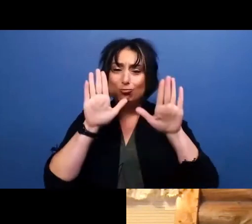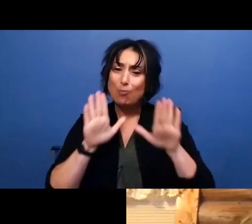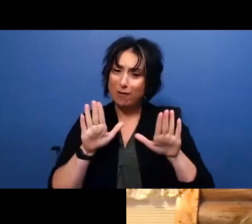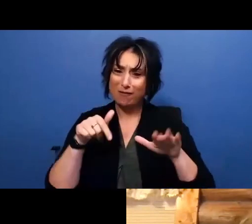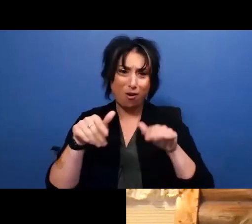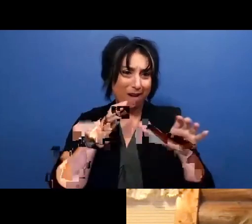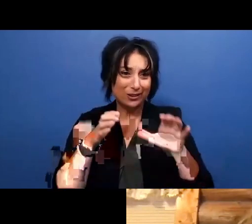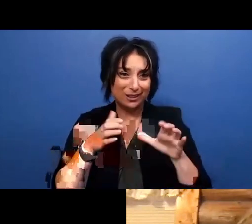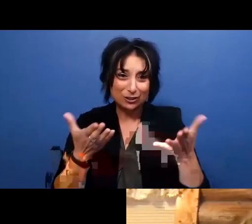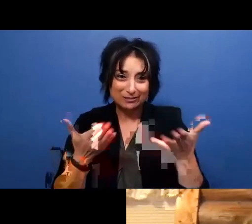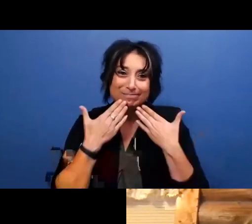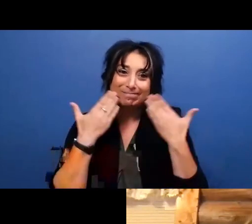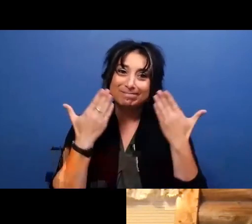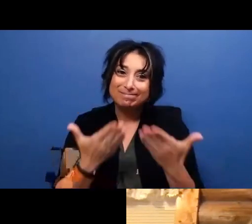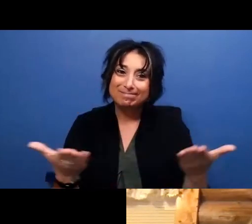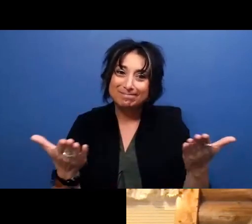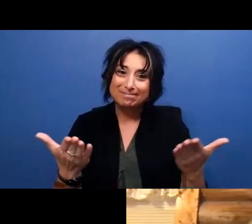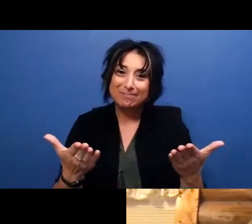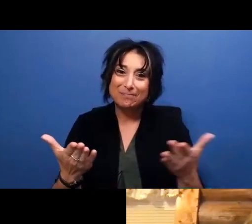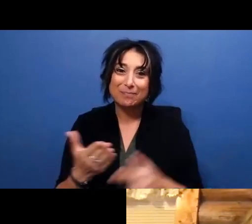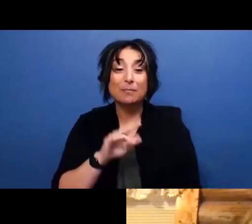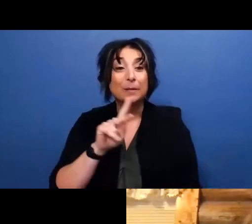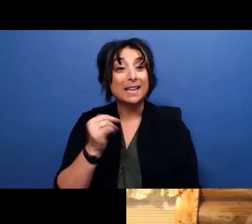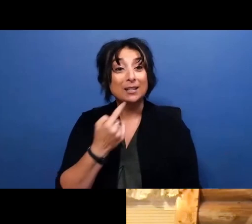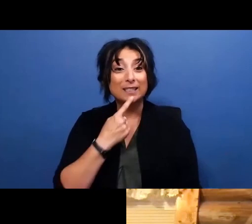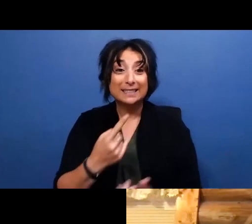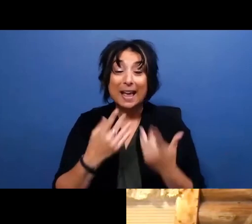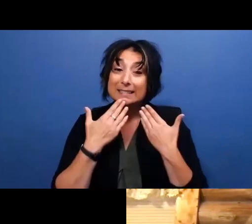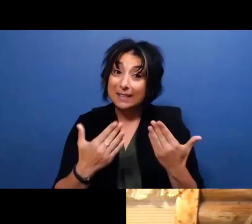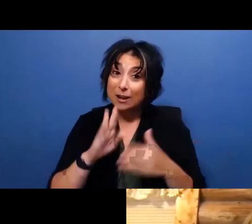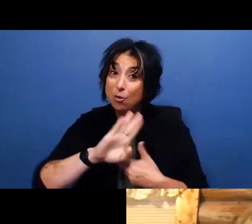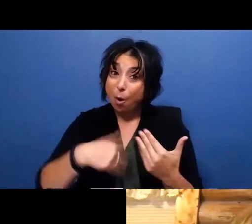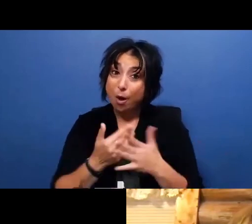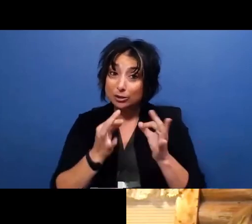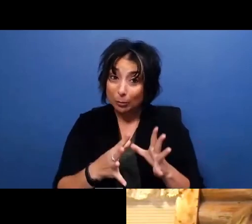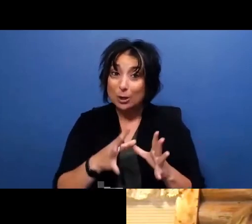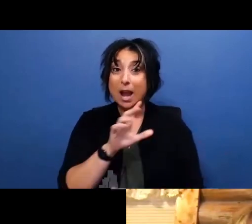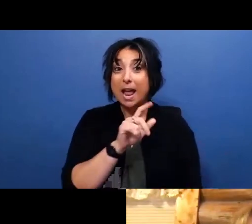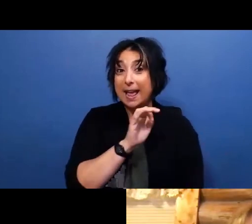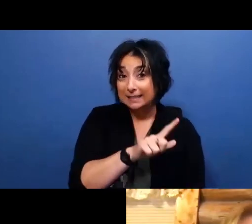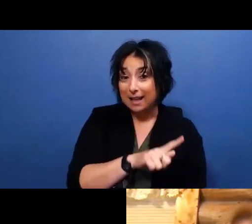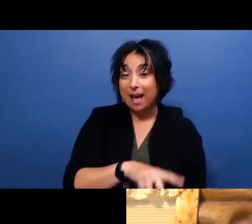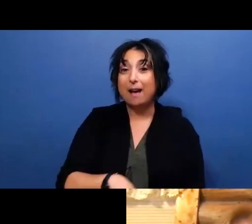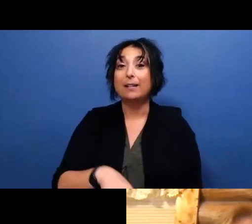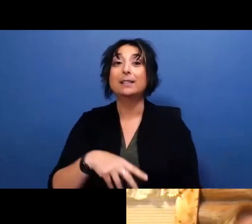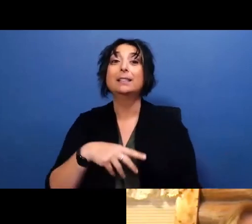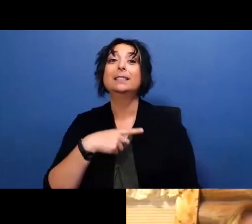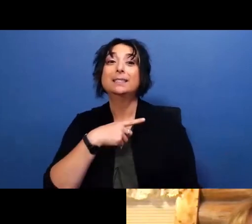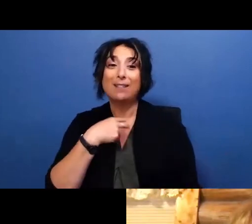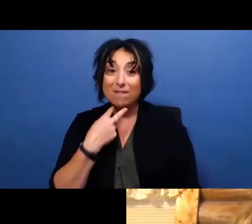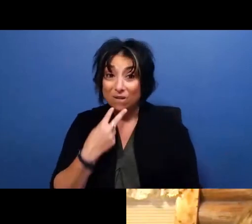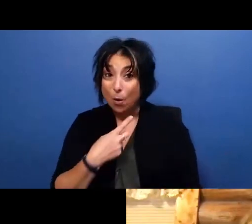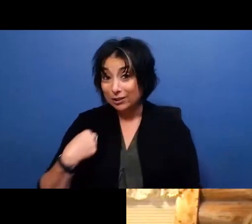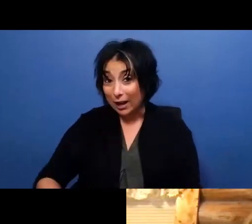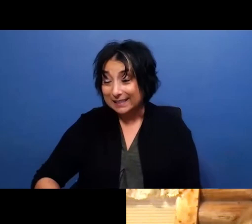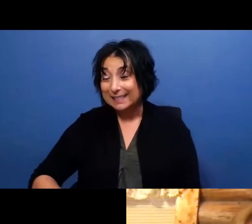conversation with you all. Thank you. Thank you to all of our interpreters, both ASL, Voice Chinese, and Chinese Sign Language. It's